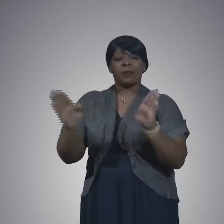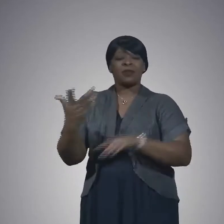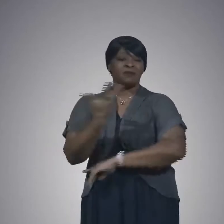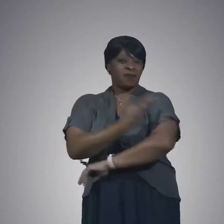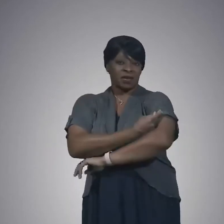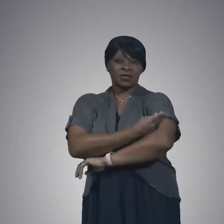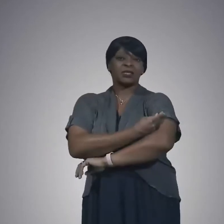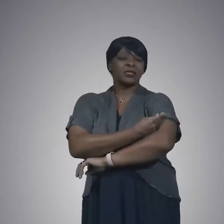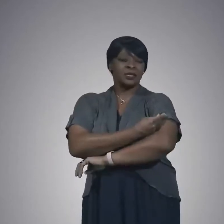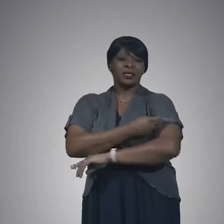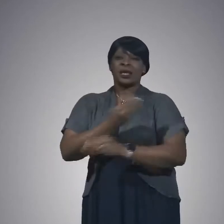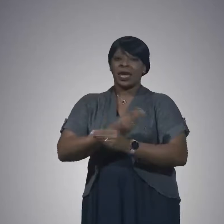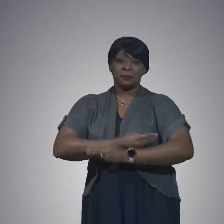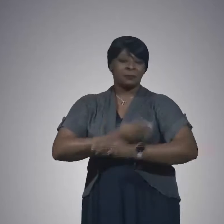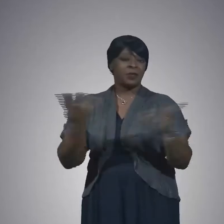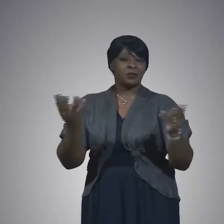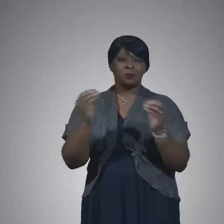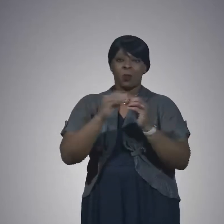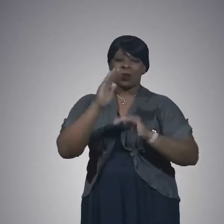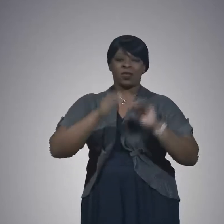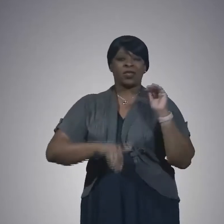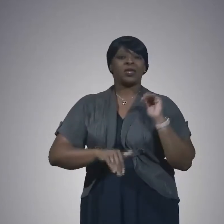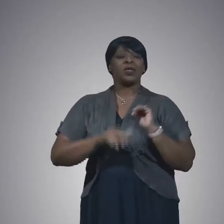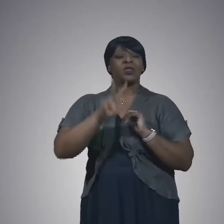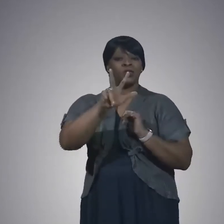vaccinations have delivered more than